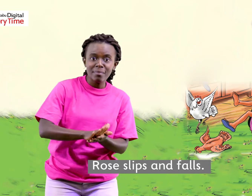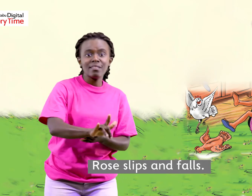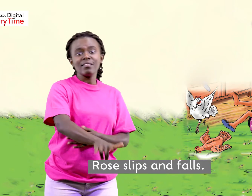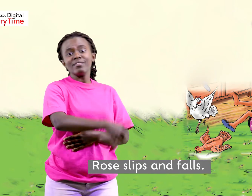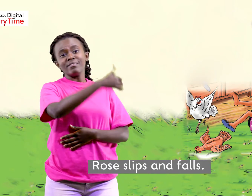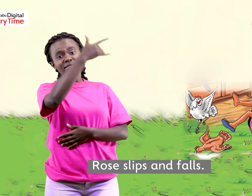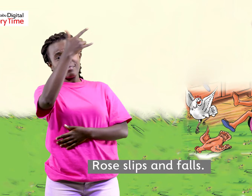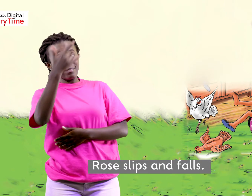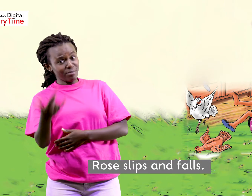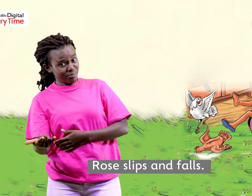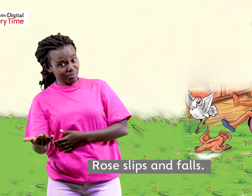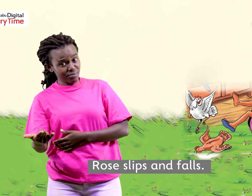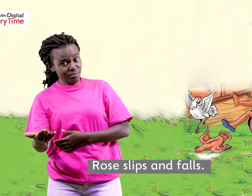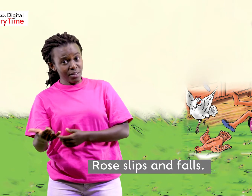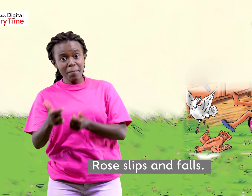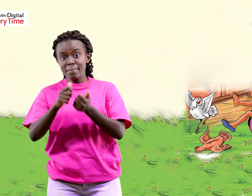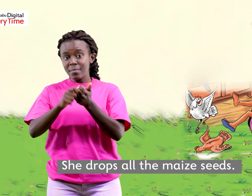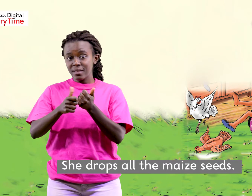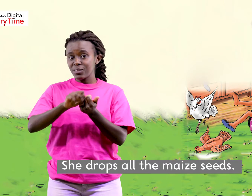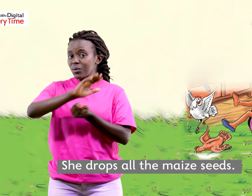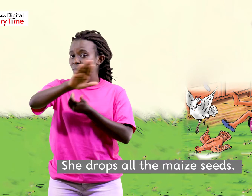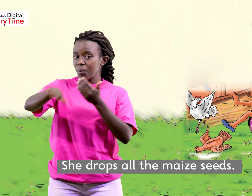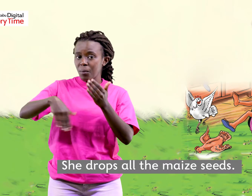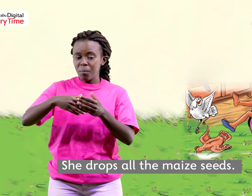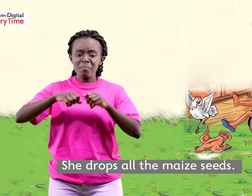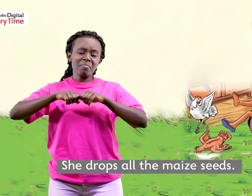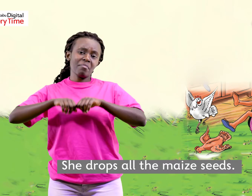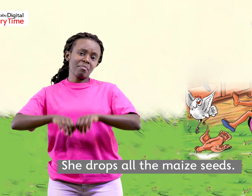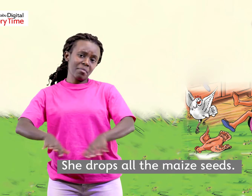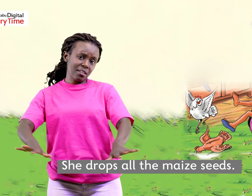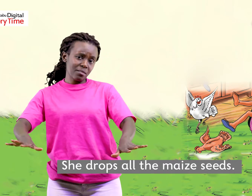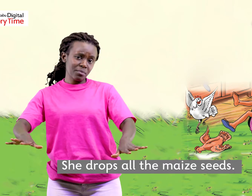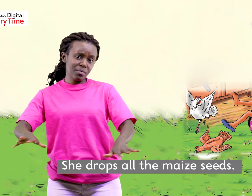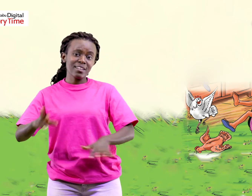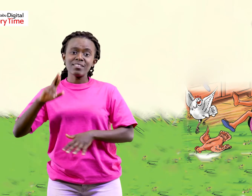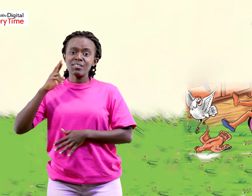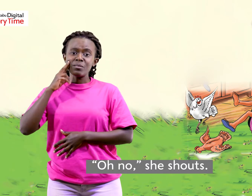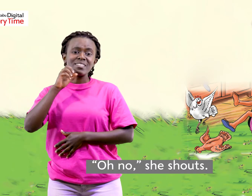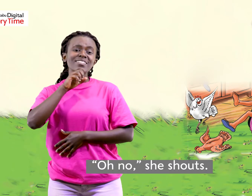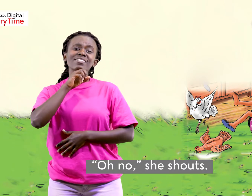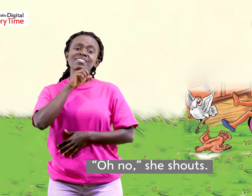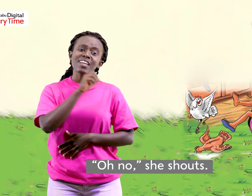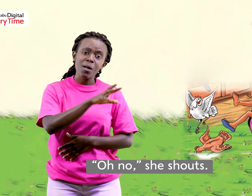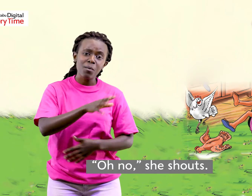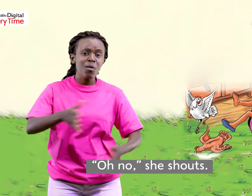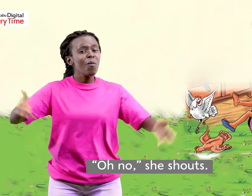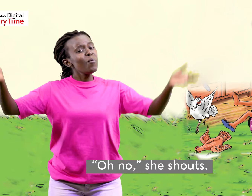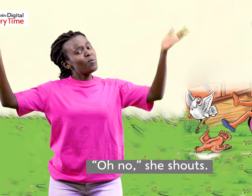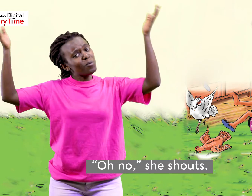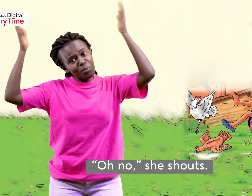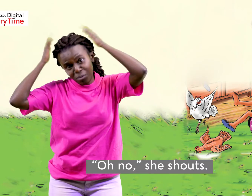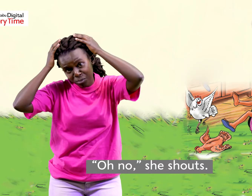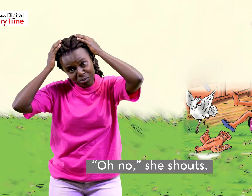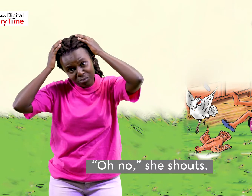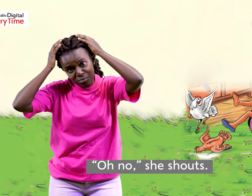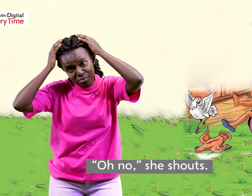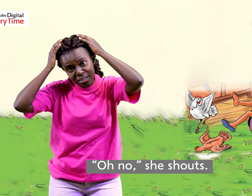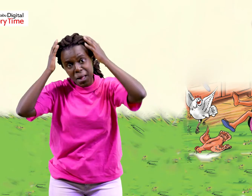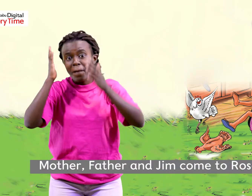Rose slips and falls. She drops all the maize seeds. "Oh no!" she shouts.